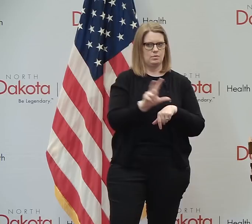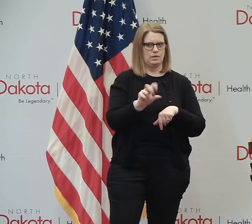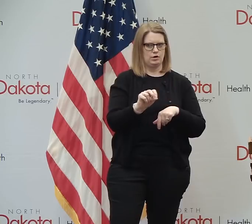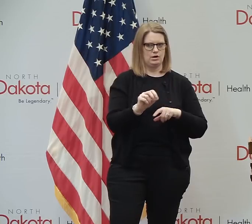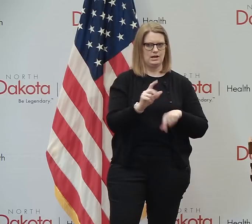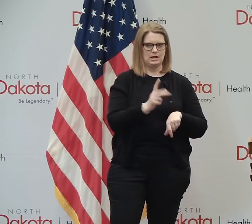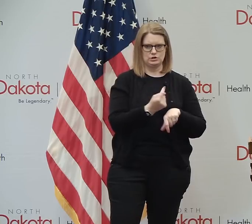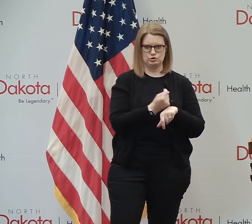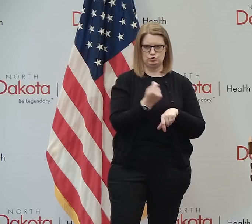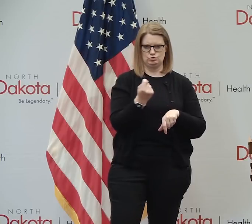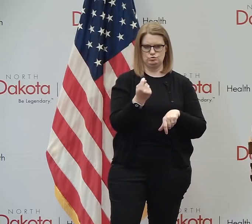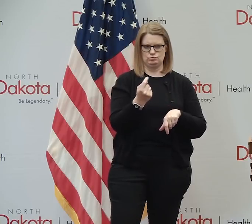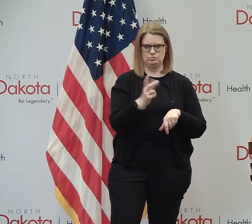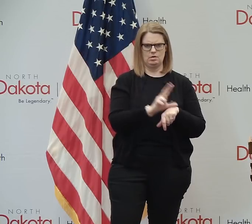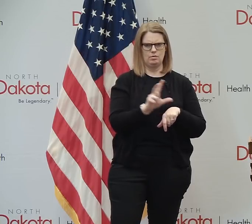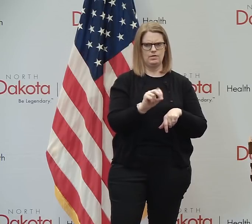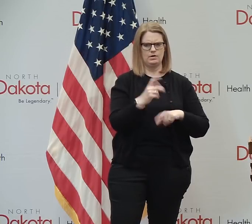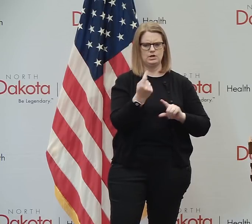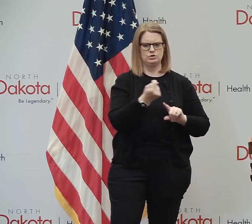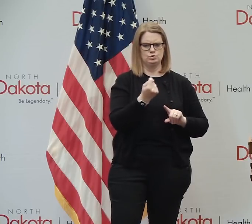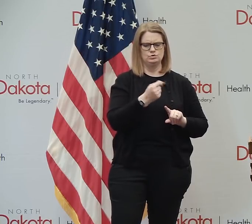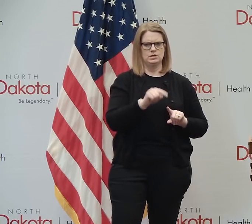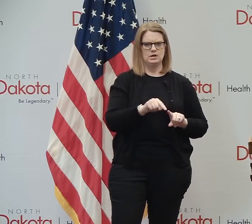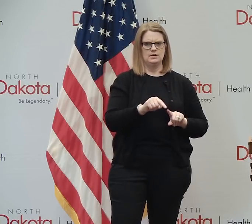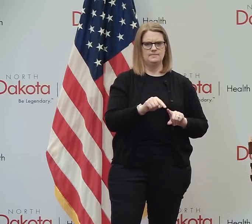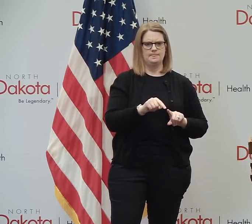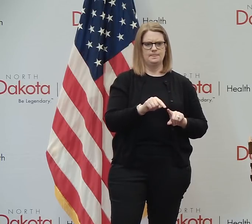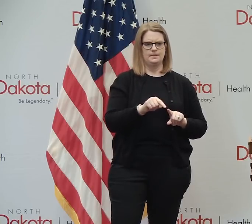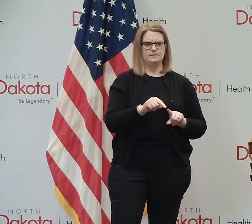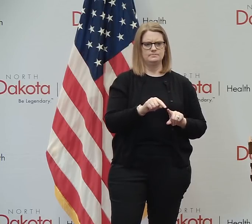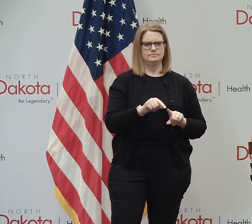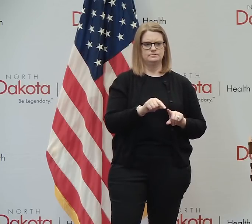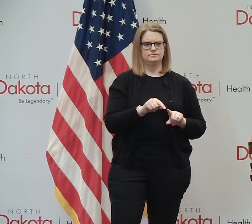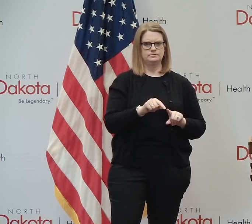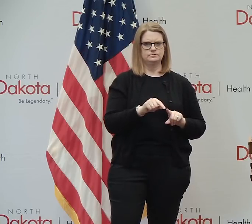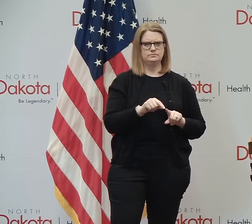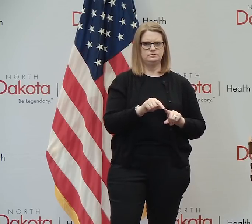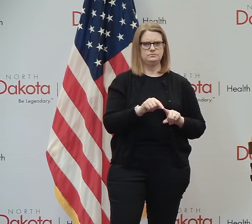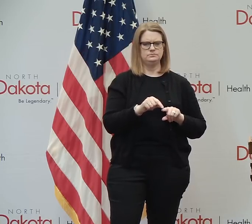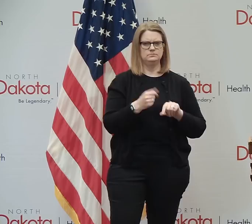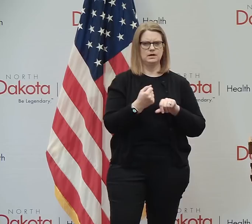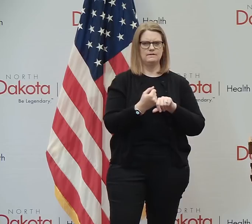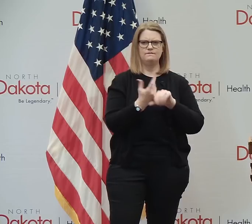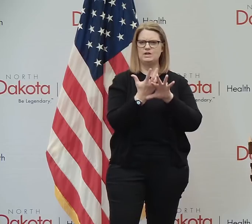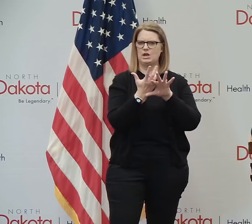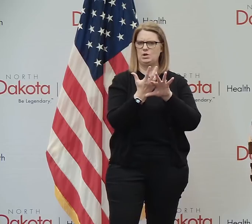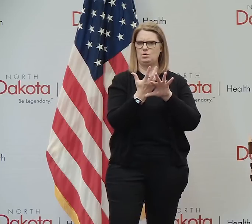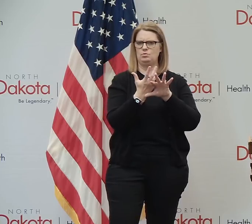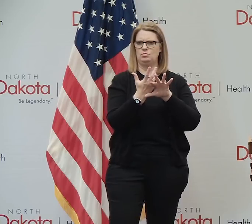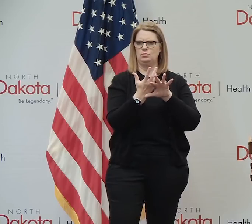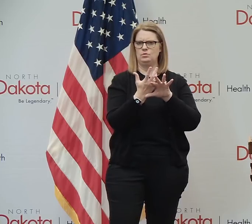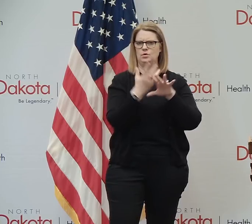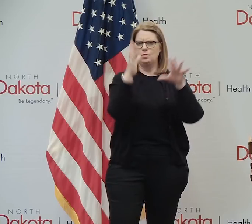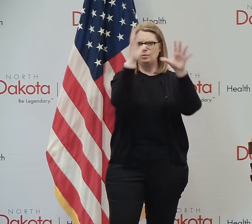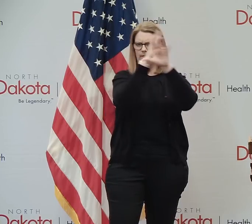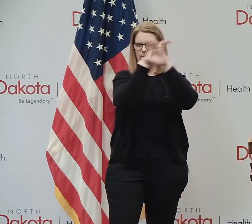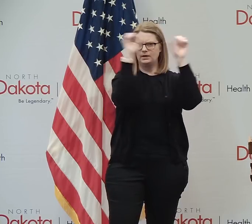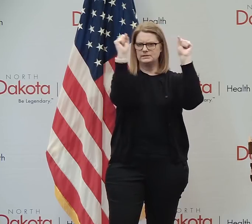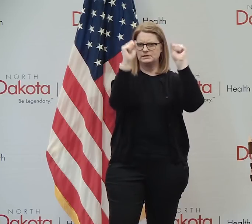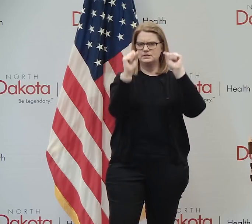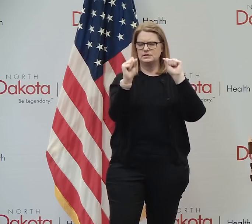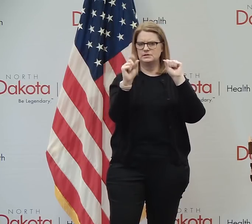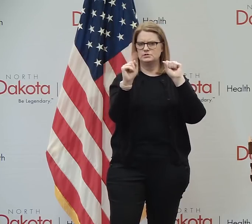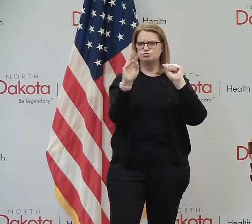on Tuesday. We've been announced there's going to be a video teleconference with the President